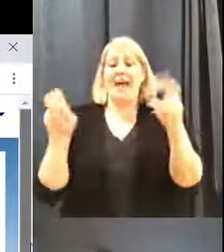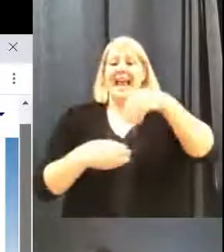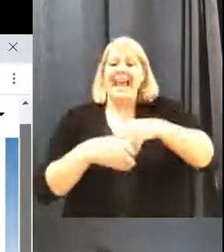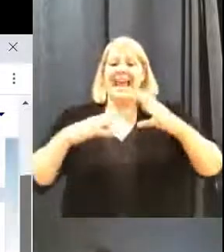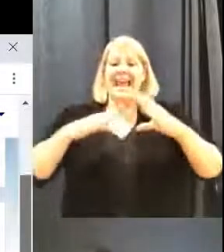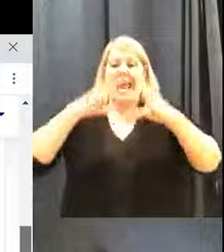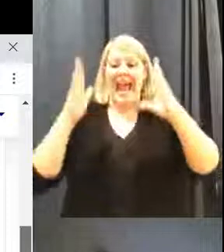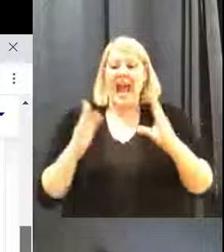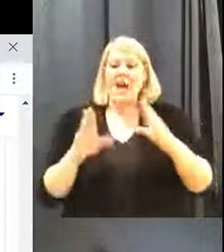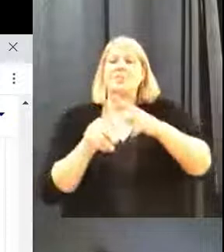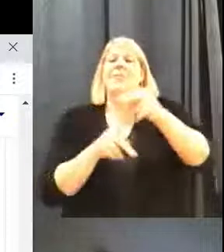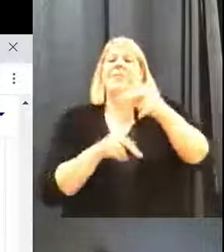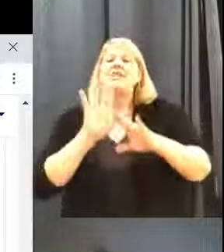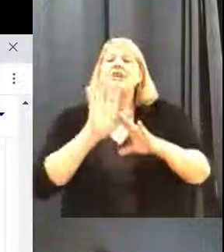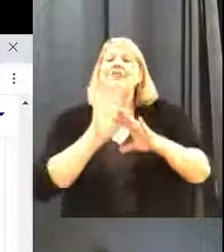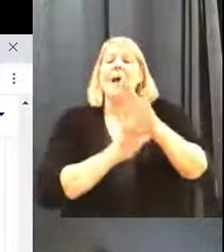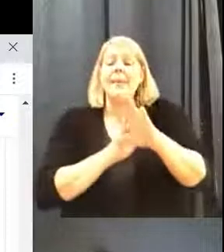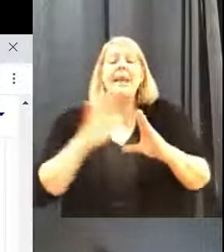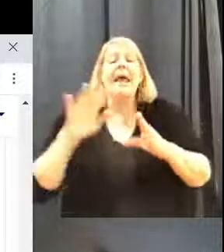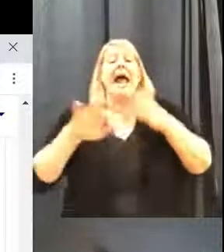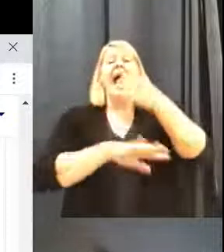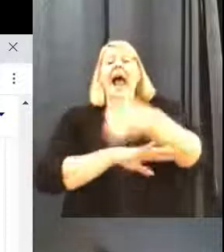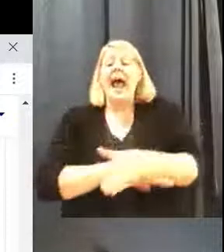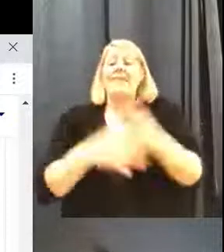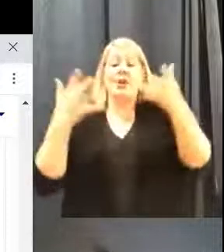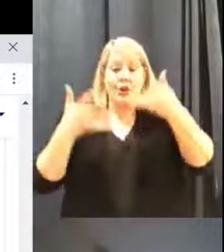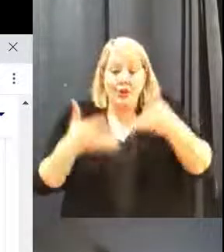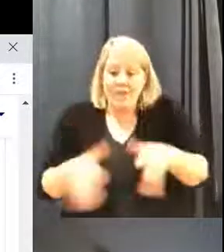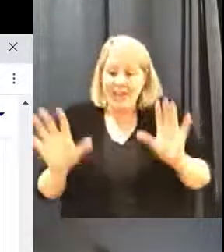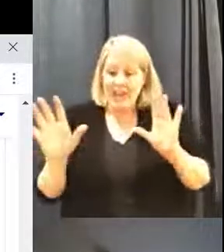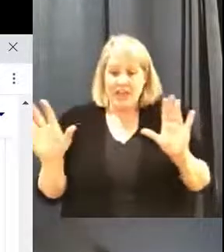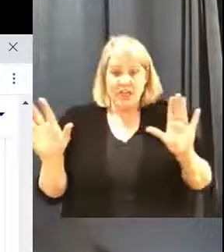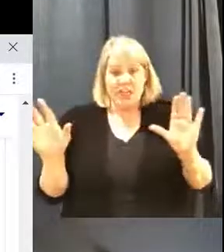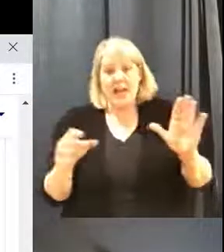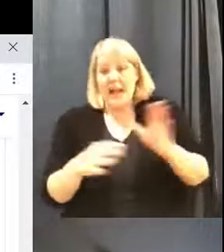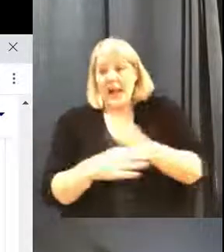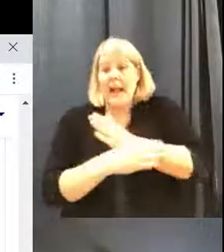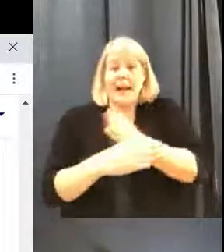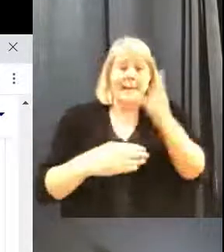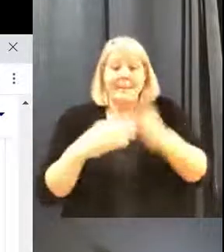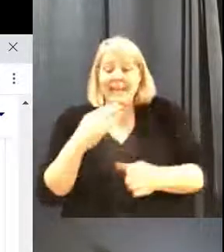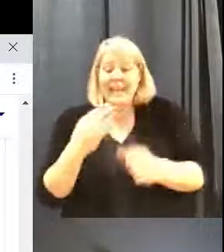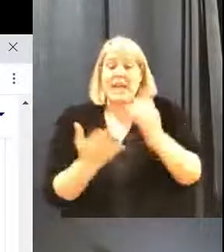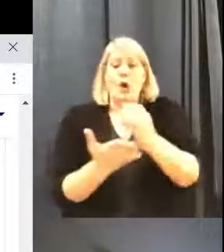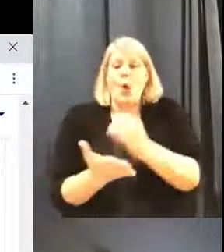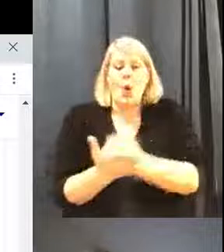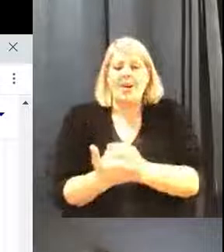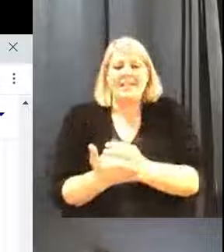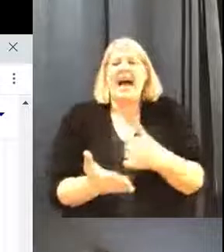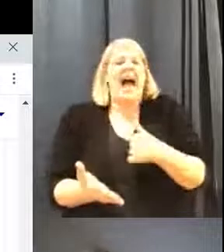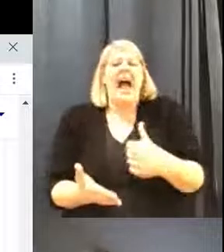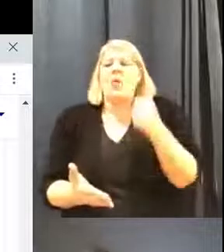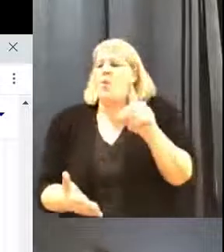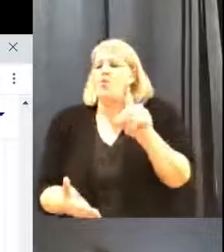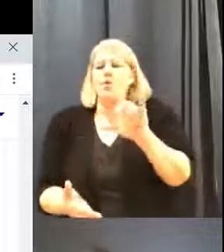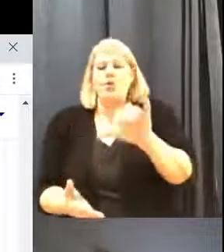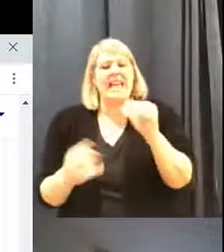Once you go through the entirety of the course, which I'm, obviously not going to take the time to do all of that, but there